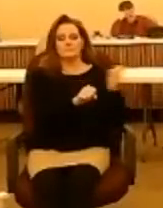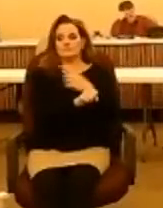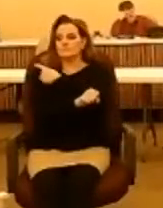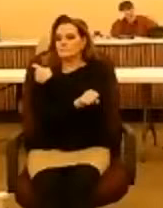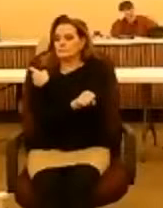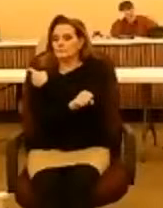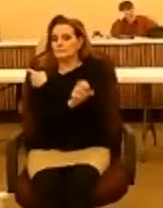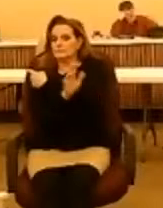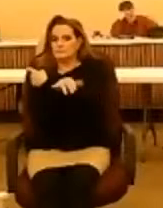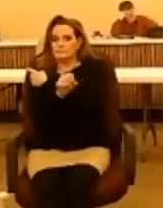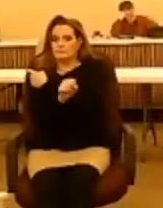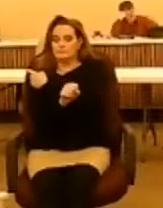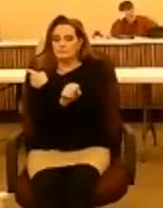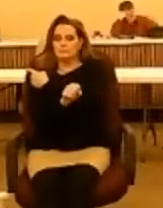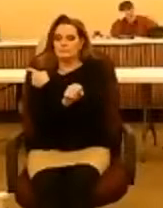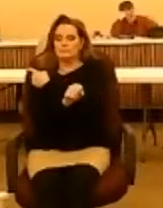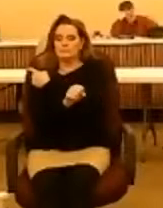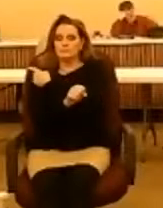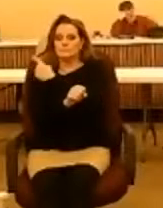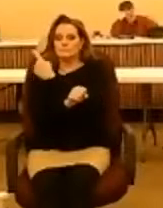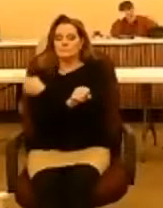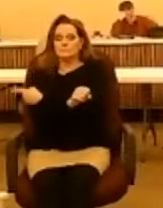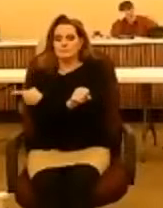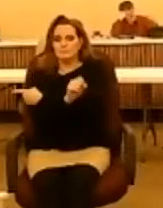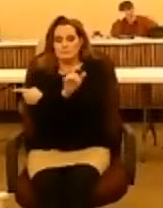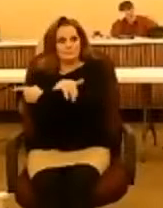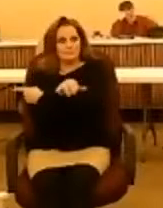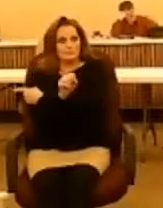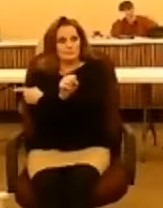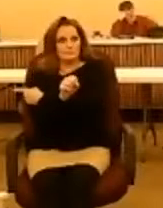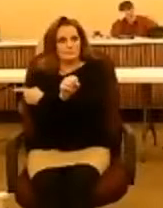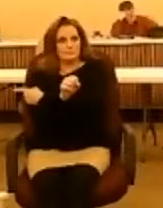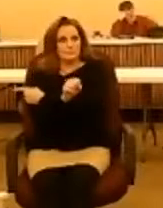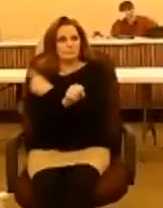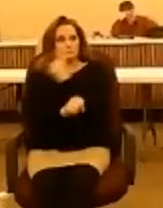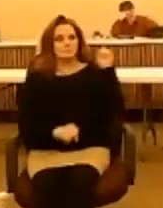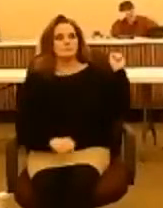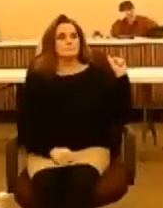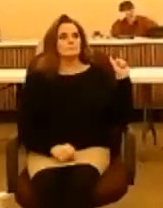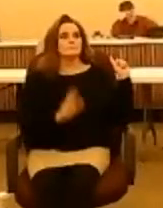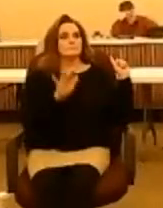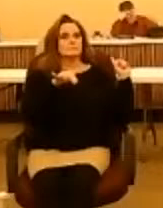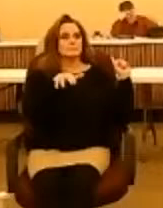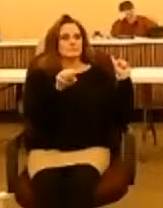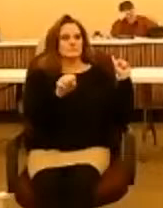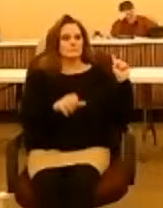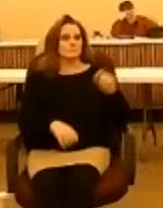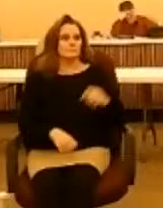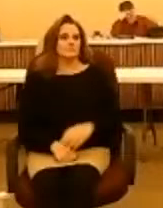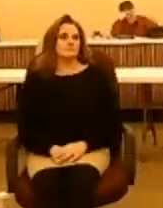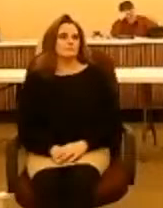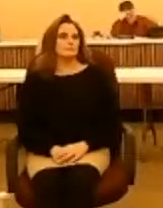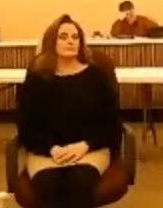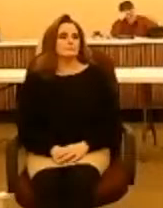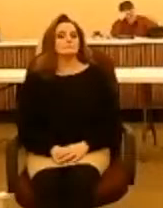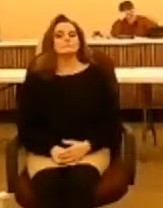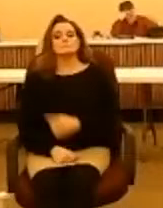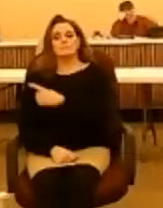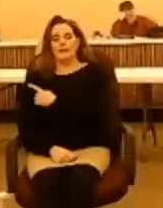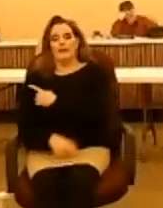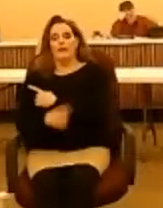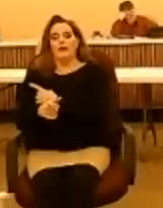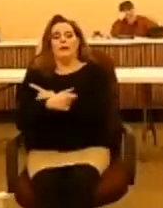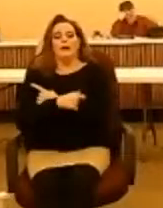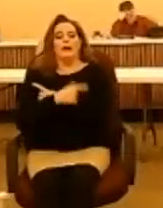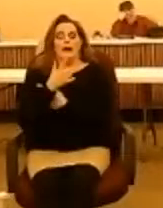Councilmember Safranik, Aye. Councilmember Bolzner, Aye. Supervisor Schultz. Aye. Supervisor Schultz and